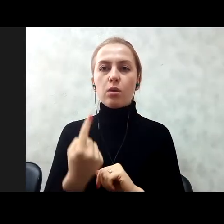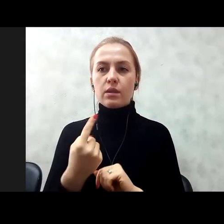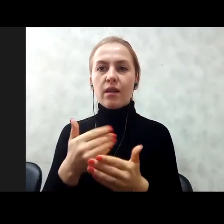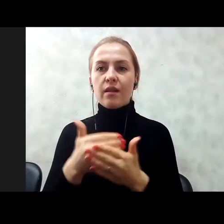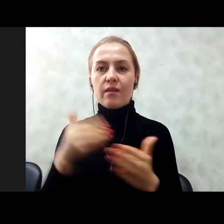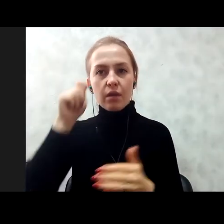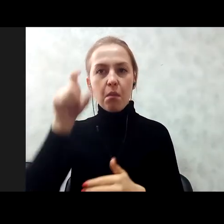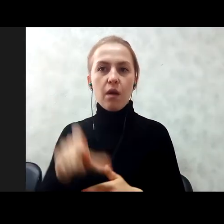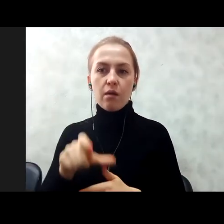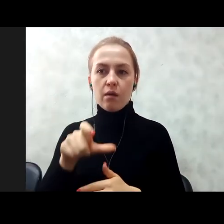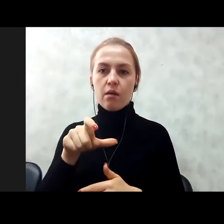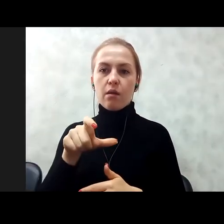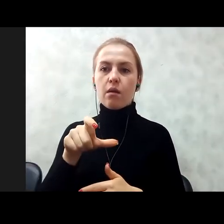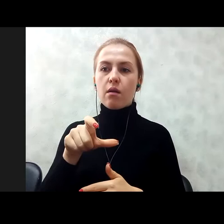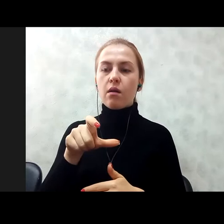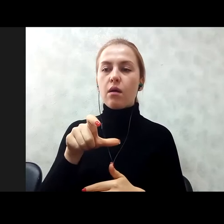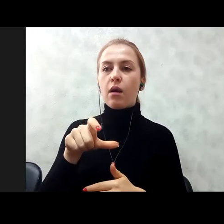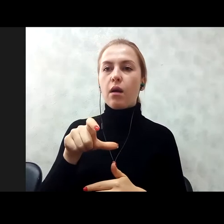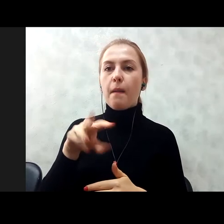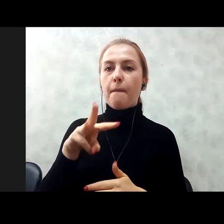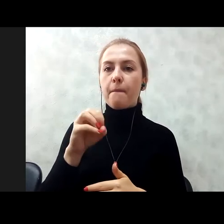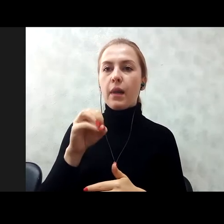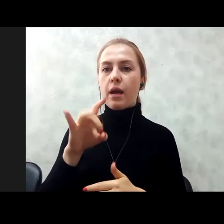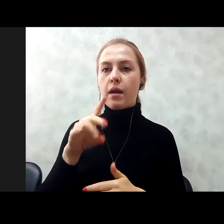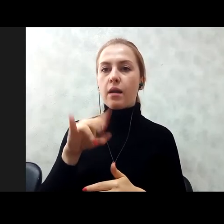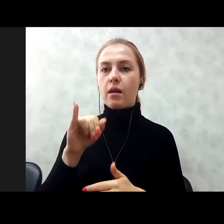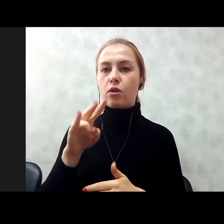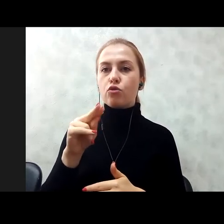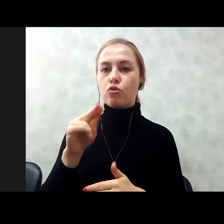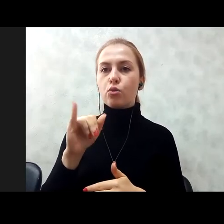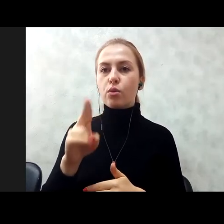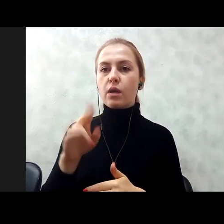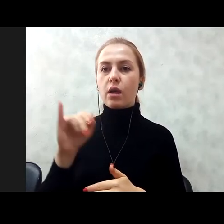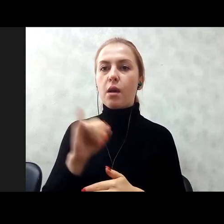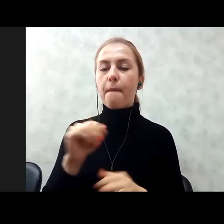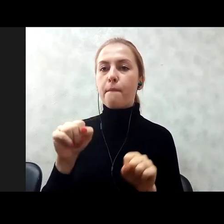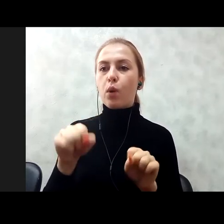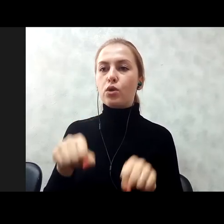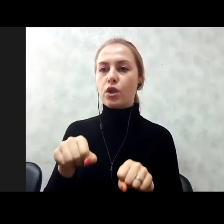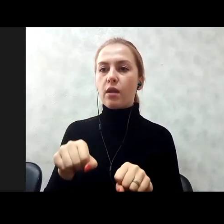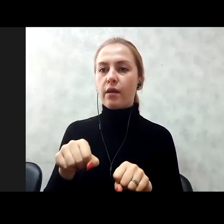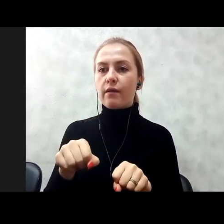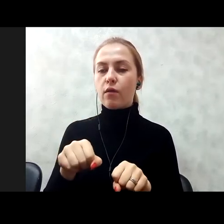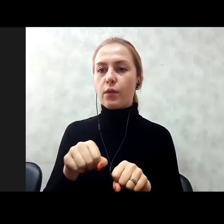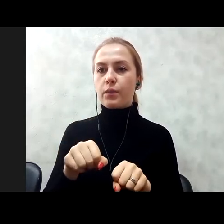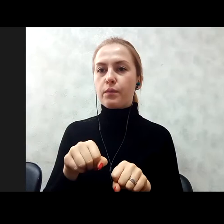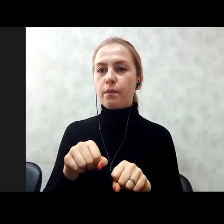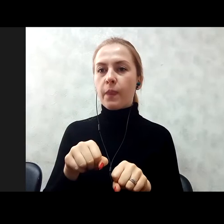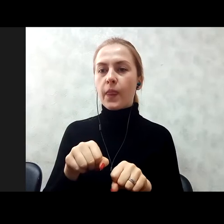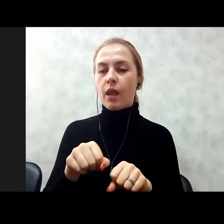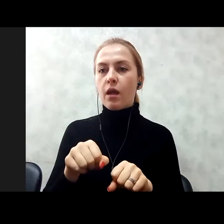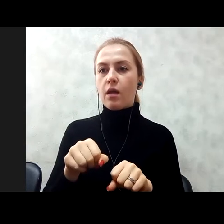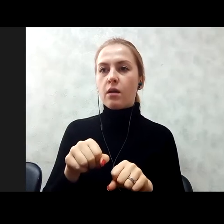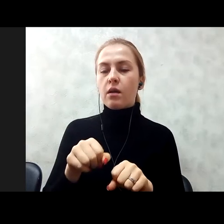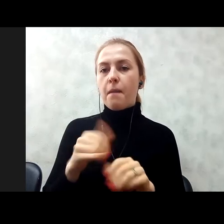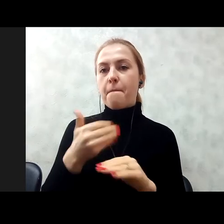be more appropriate to, and please, Mr. Bedenko, it's directed to the Central Election Commission. If you can